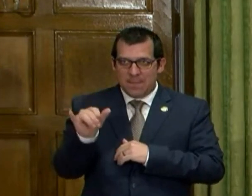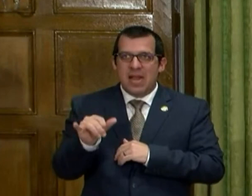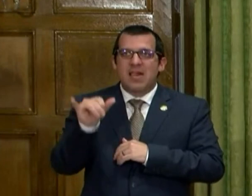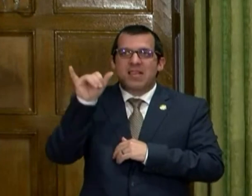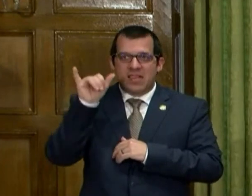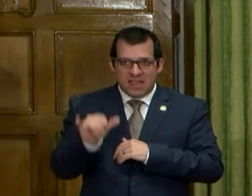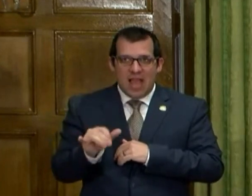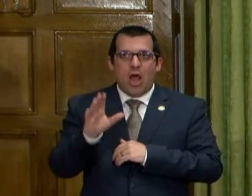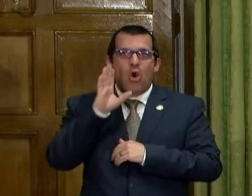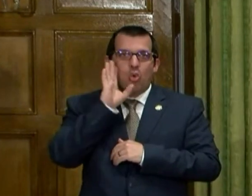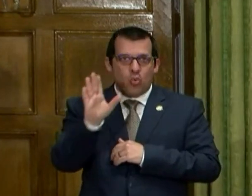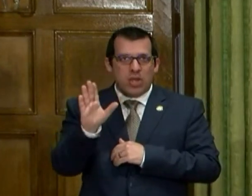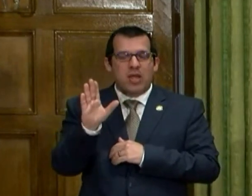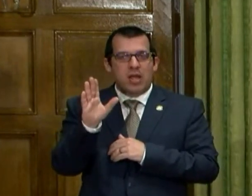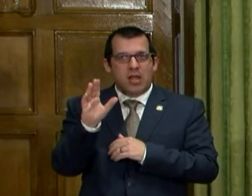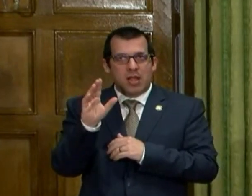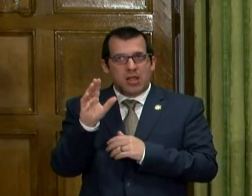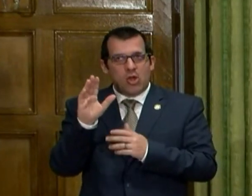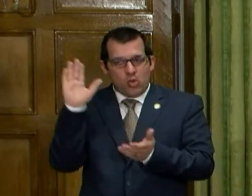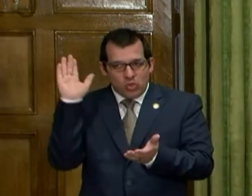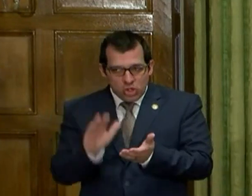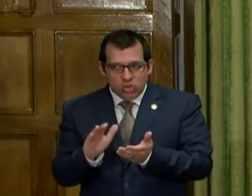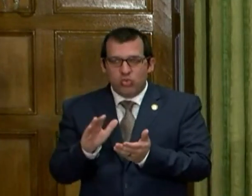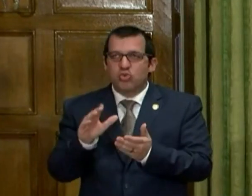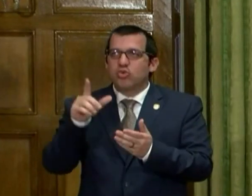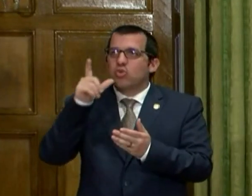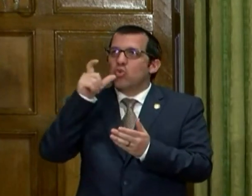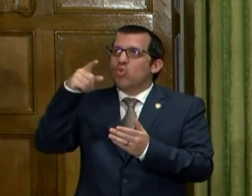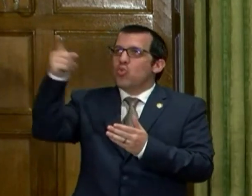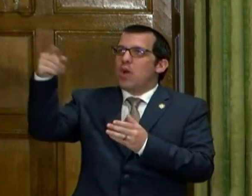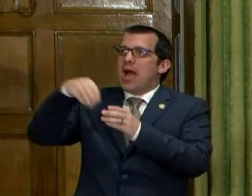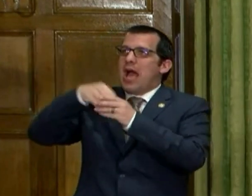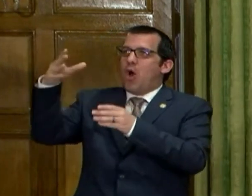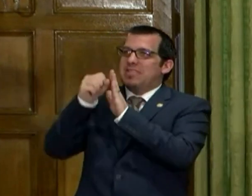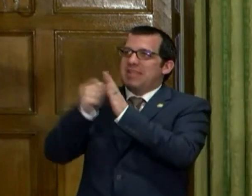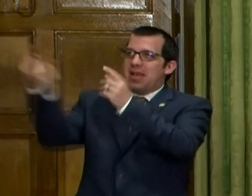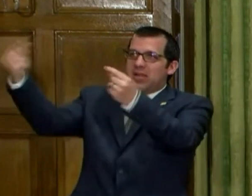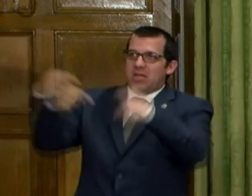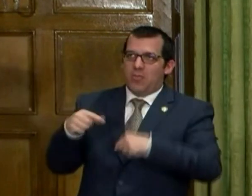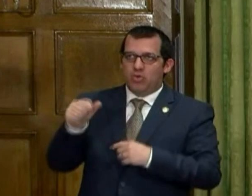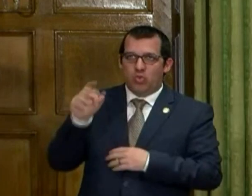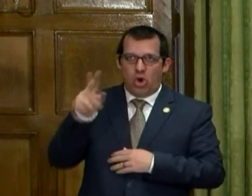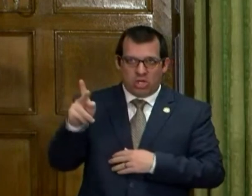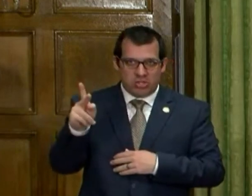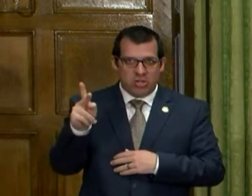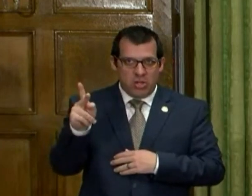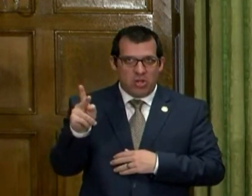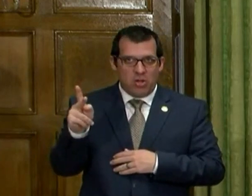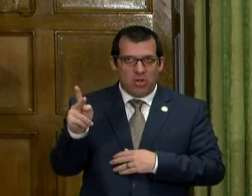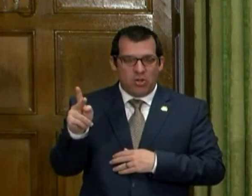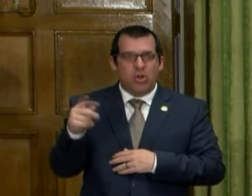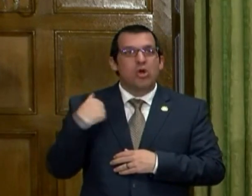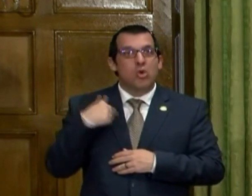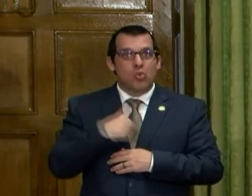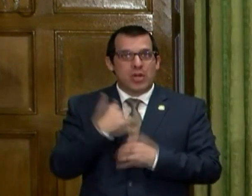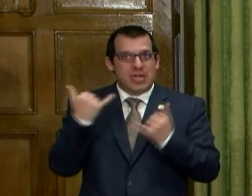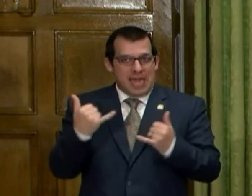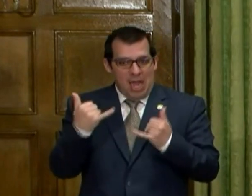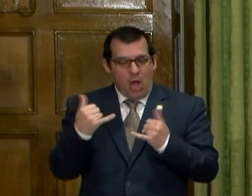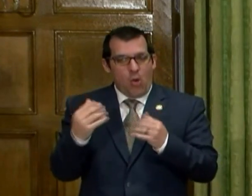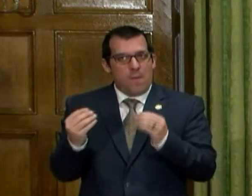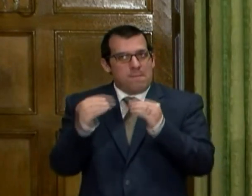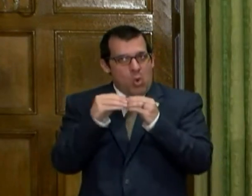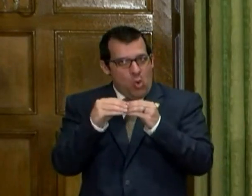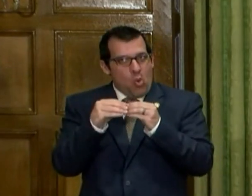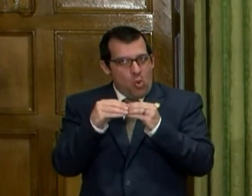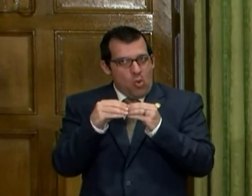further reduce the number of out-of-state visitors that are coming to Arkansas. We're adding additional measures on